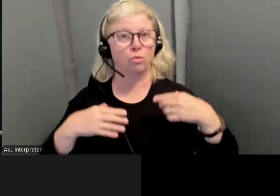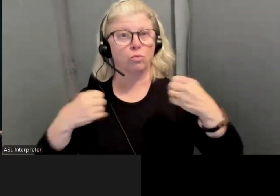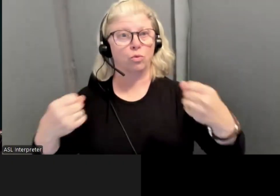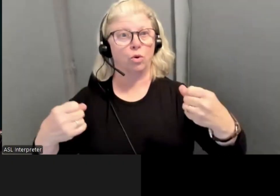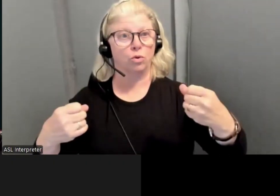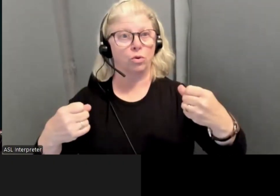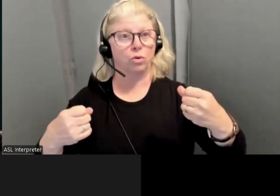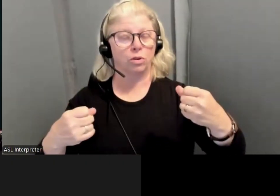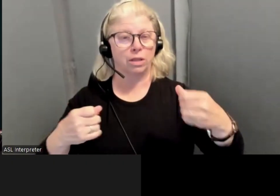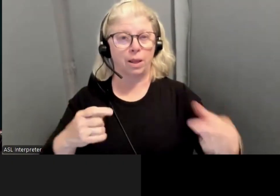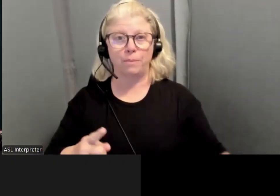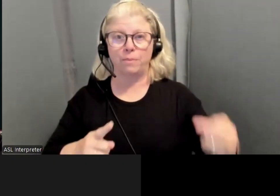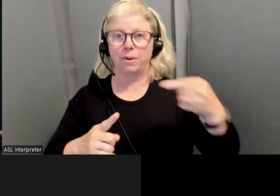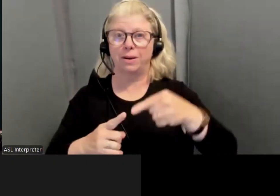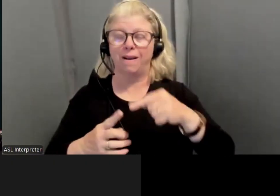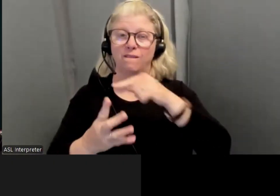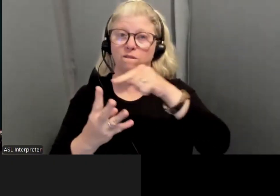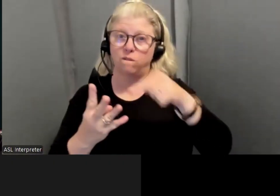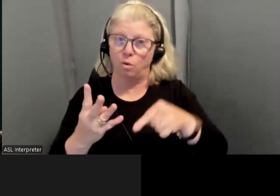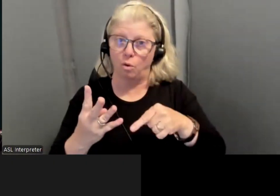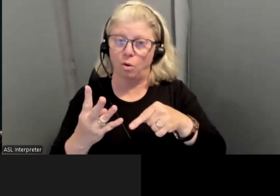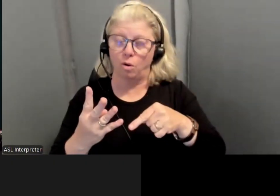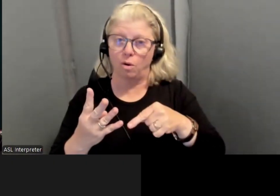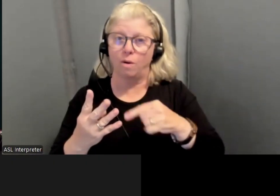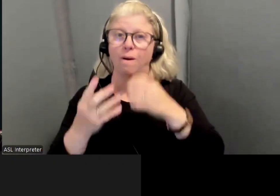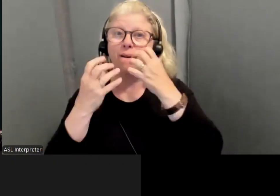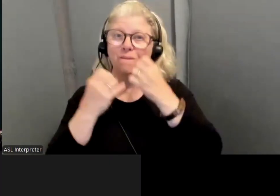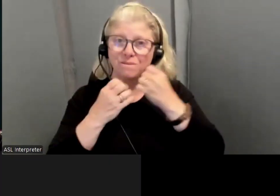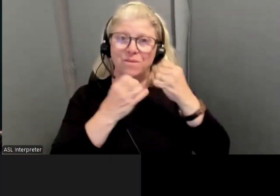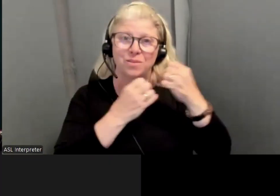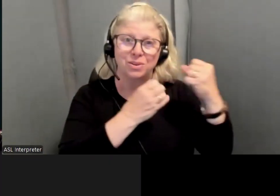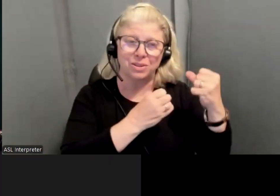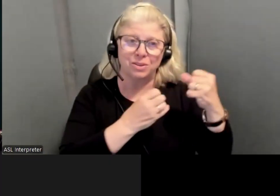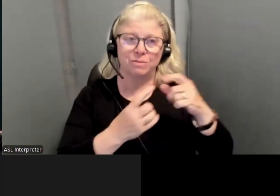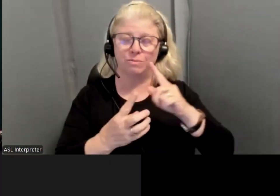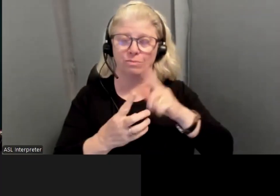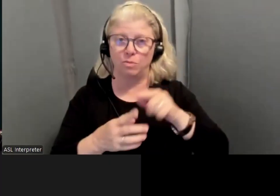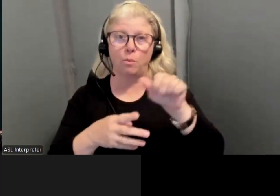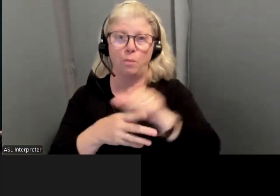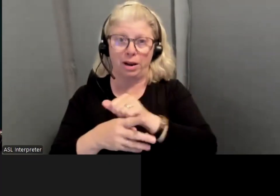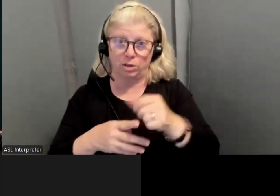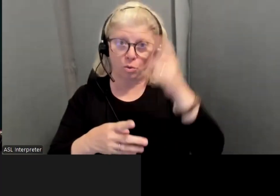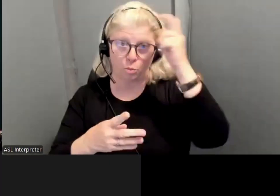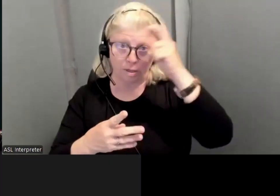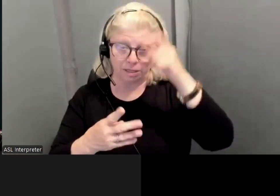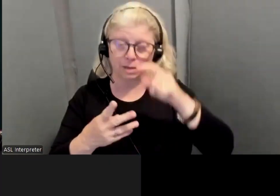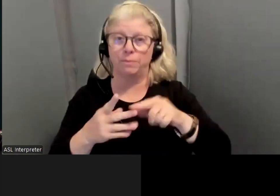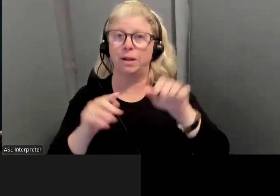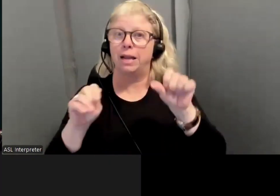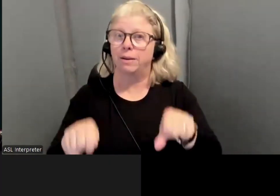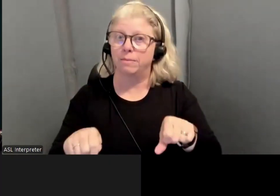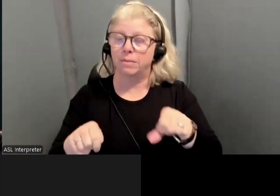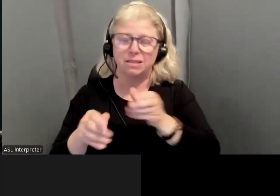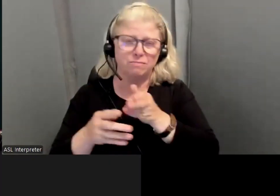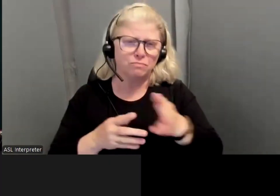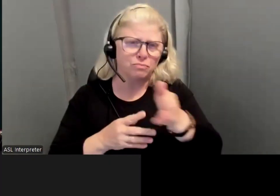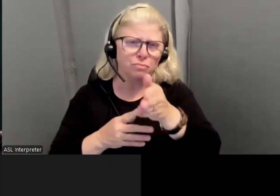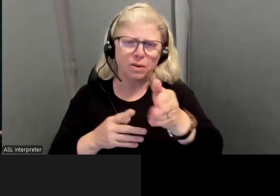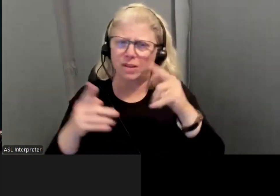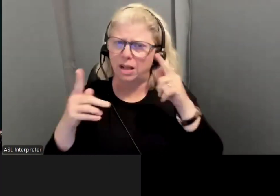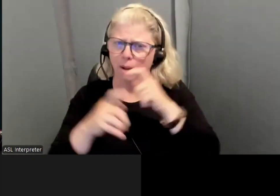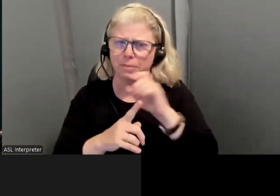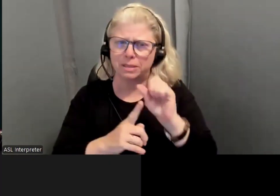back to the four cardinal virtues, right, which are practical wisdom, the ability to navigate